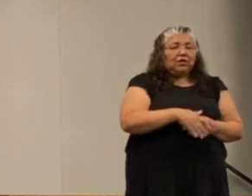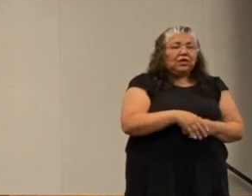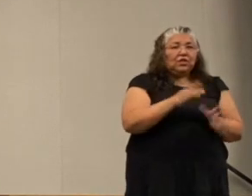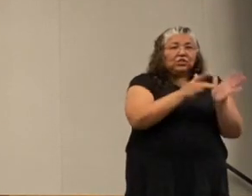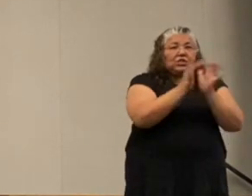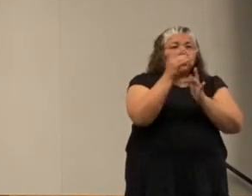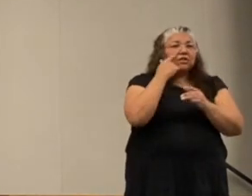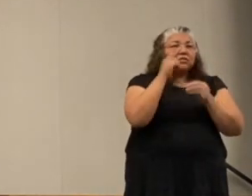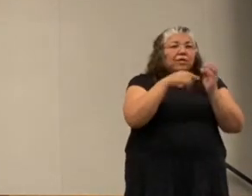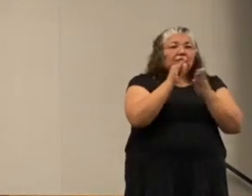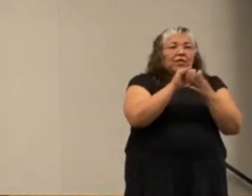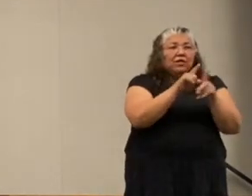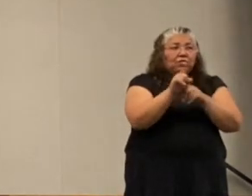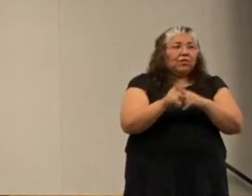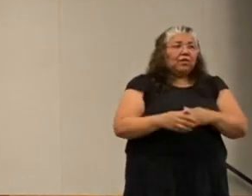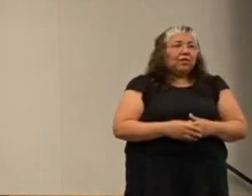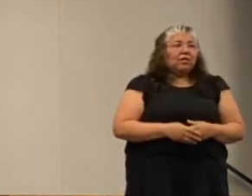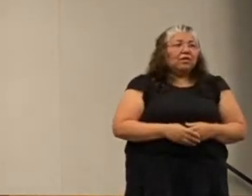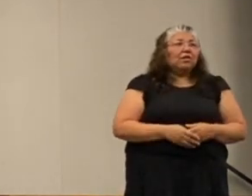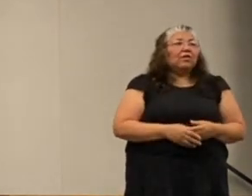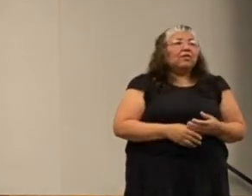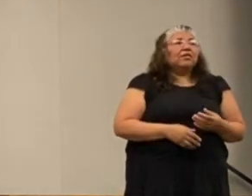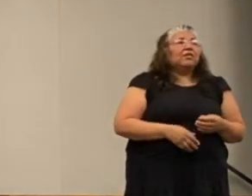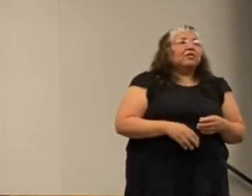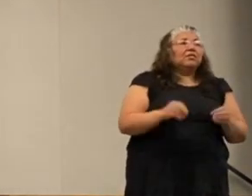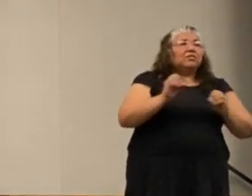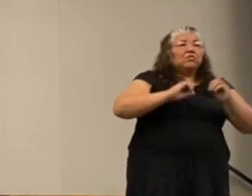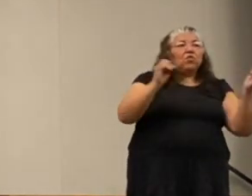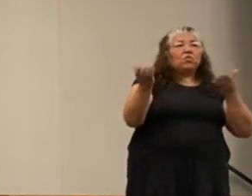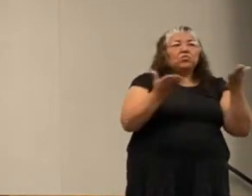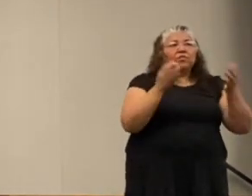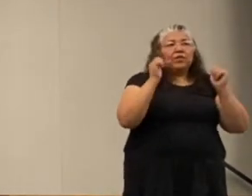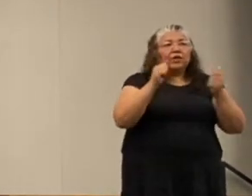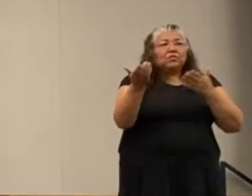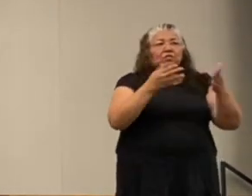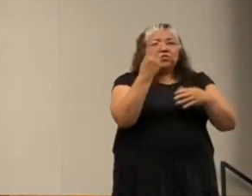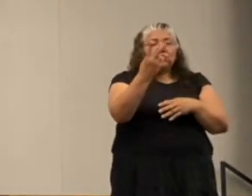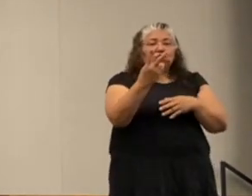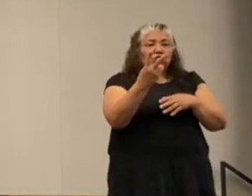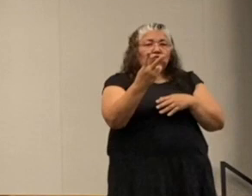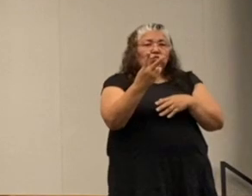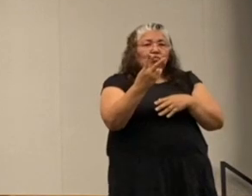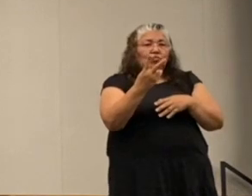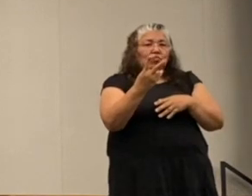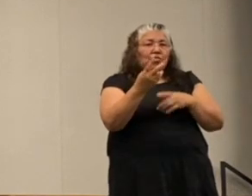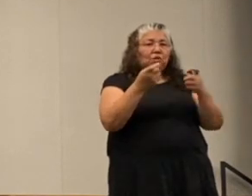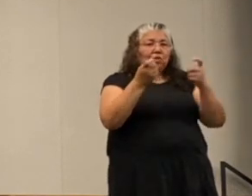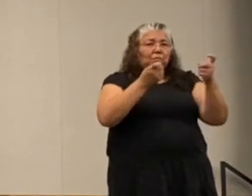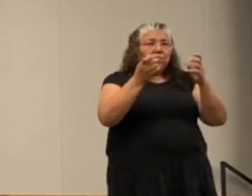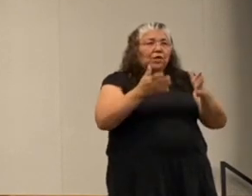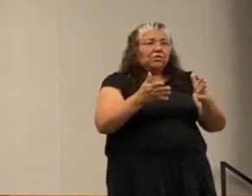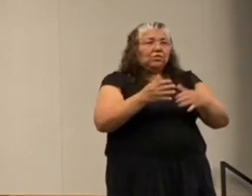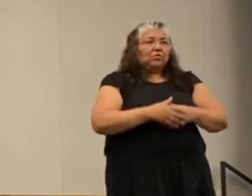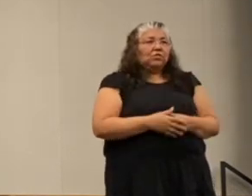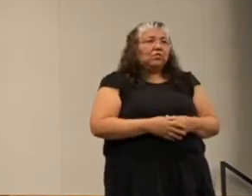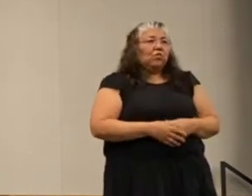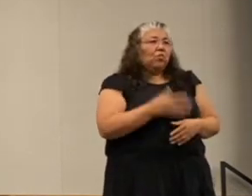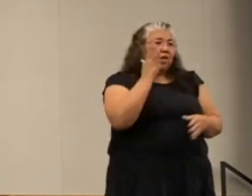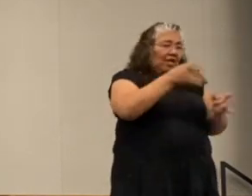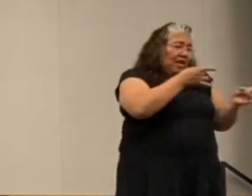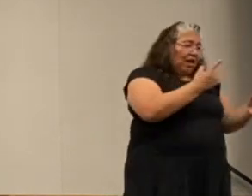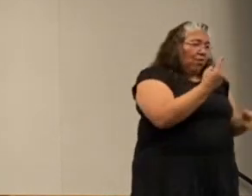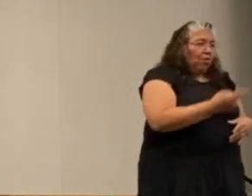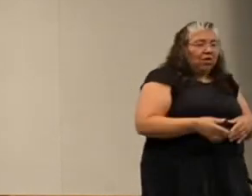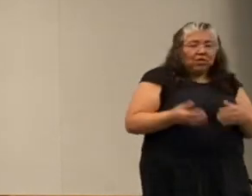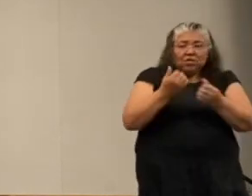in Luke 16:13. Put that up there. He says, no servant can serve two masters, since either he will hate one and